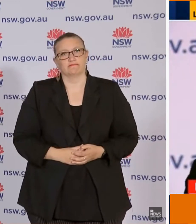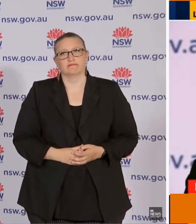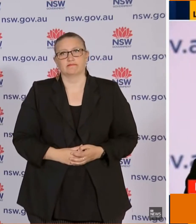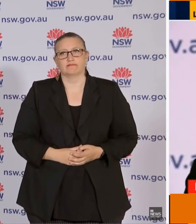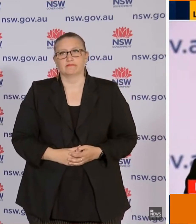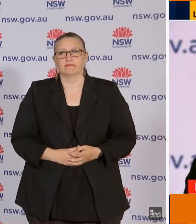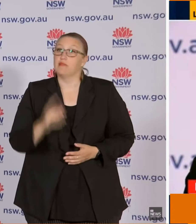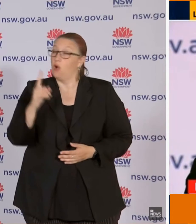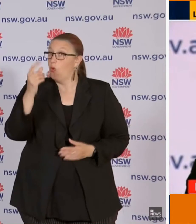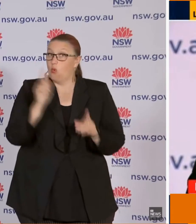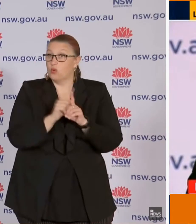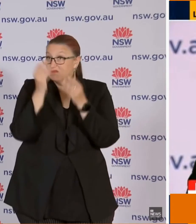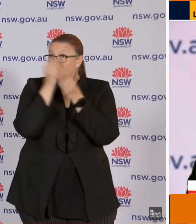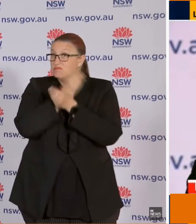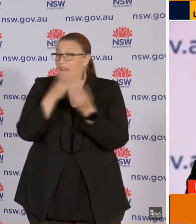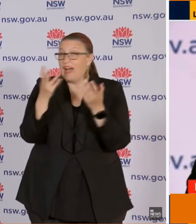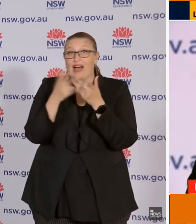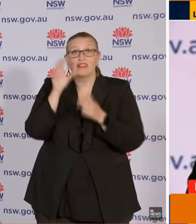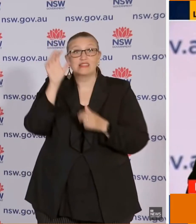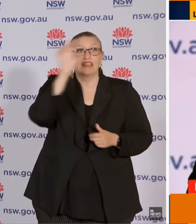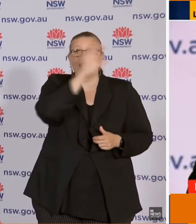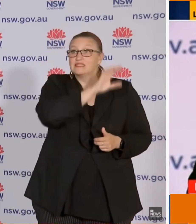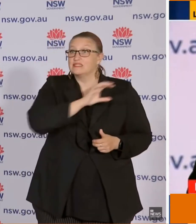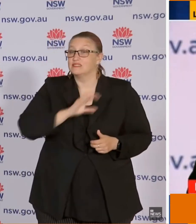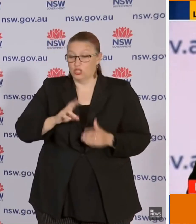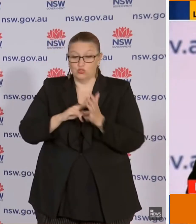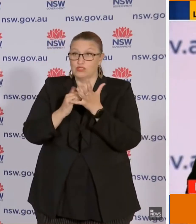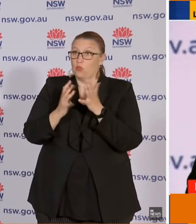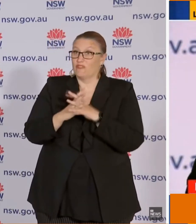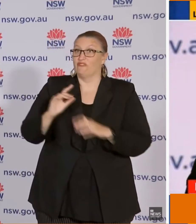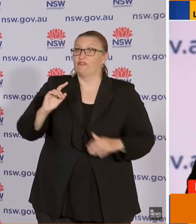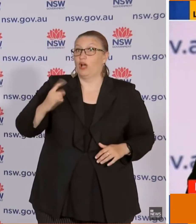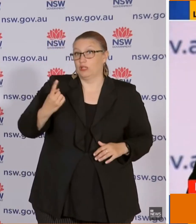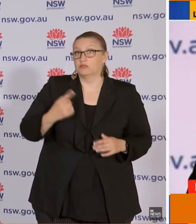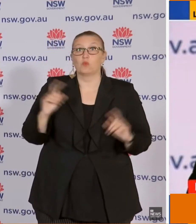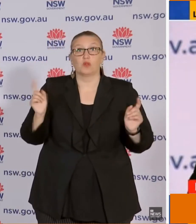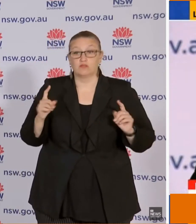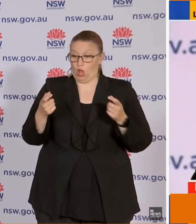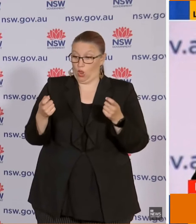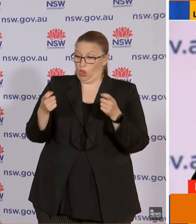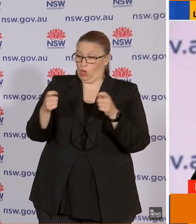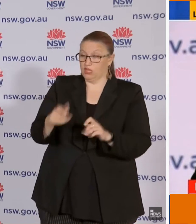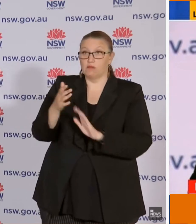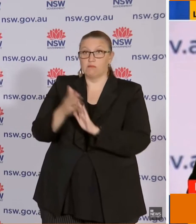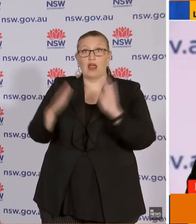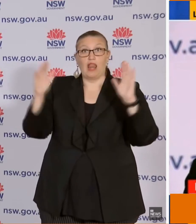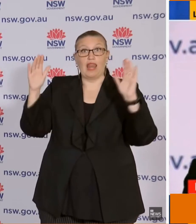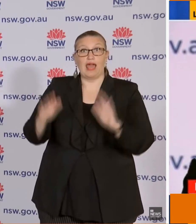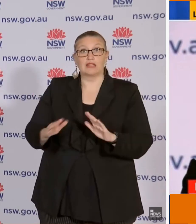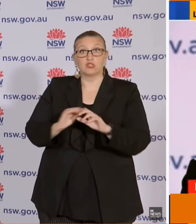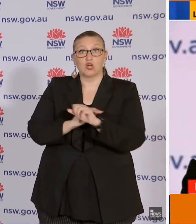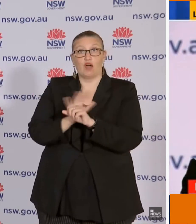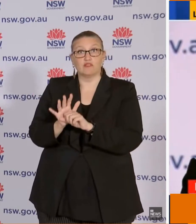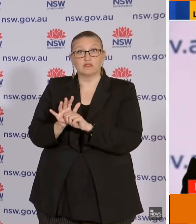any other state. And that is that a lockdown doesn't necessarily mean you get lower cases, because the